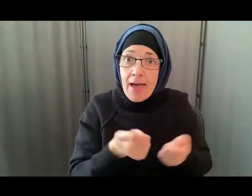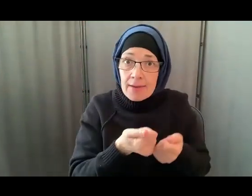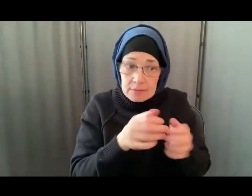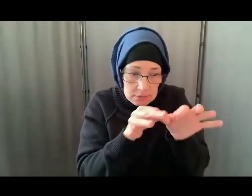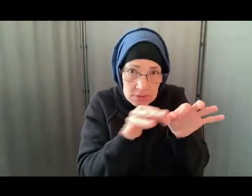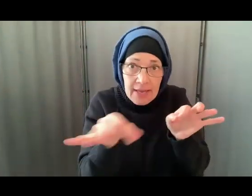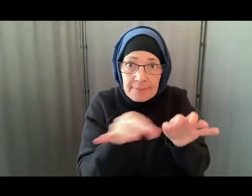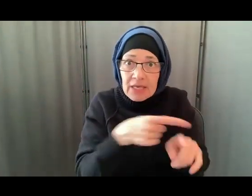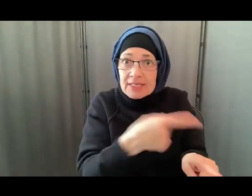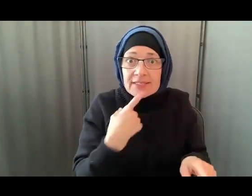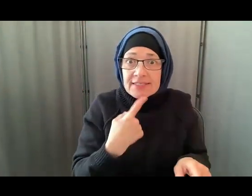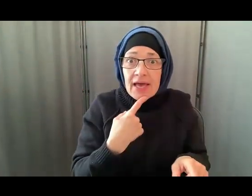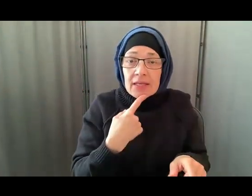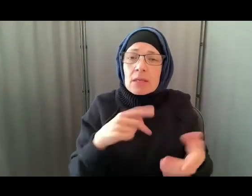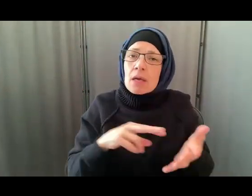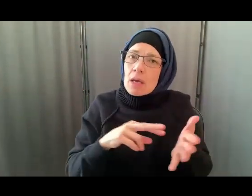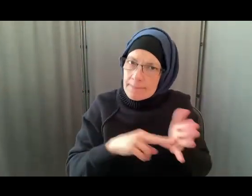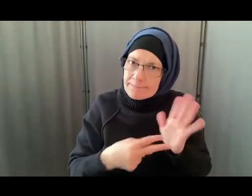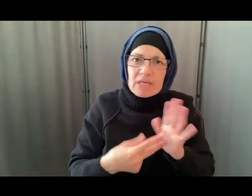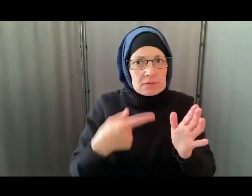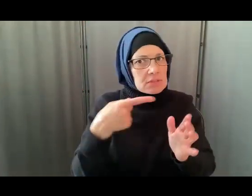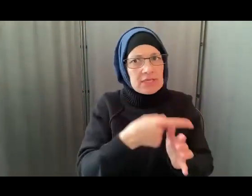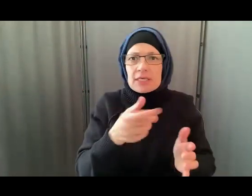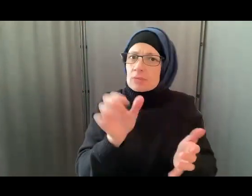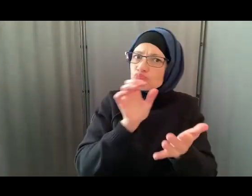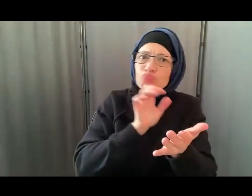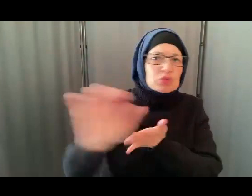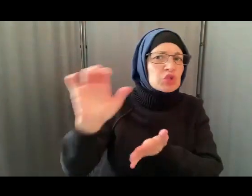the claim that he is divine.